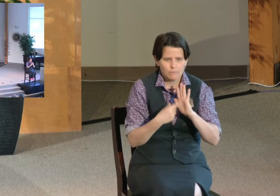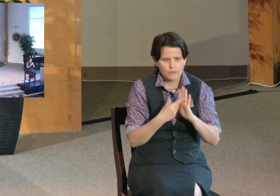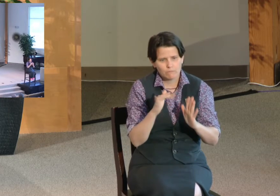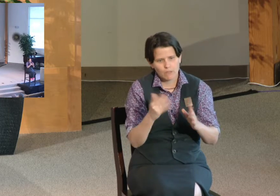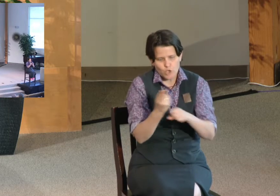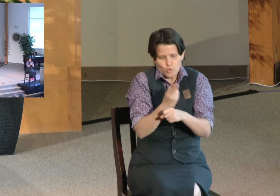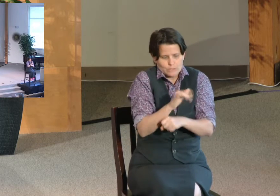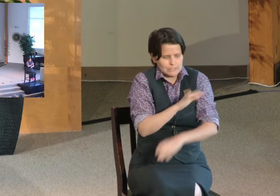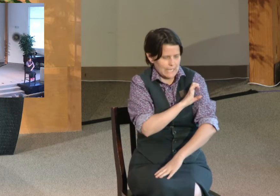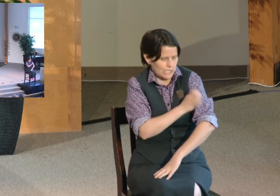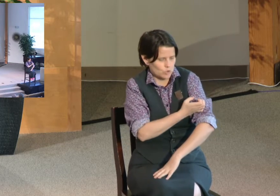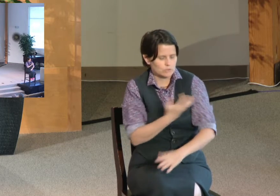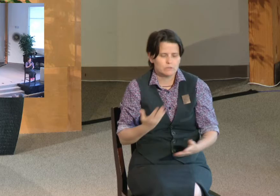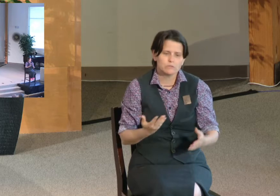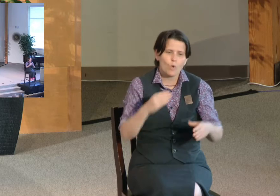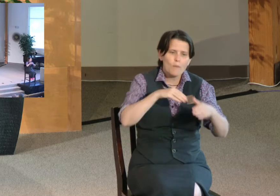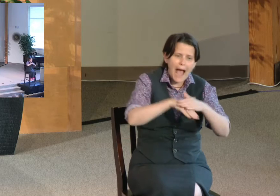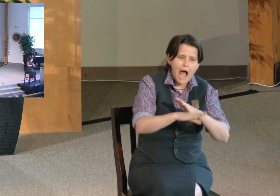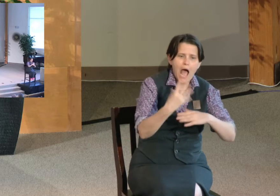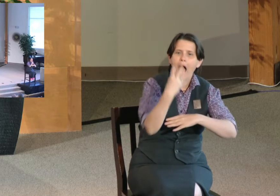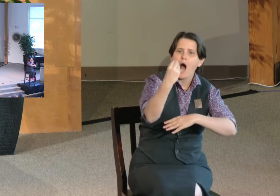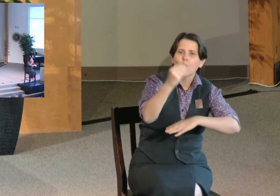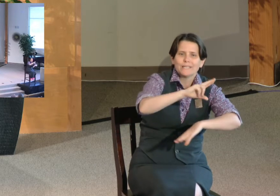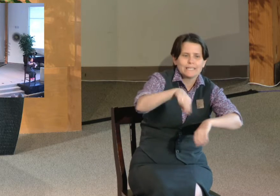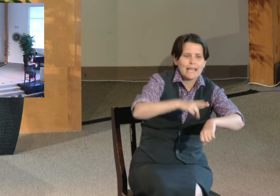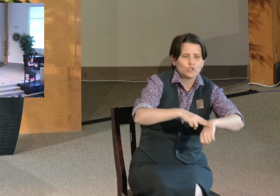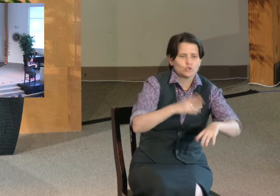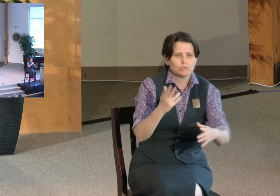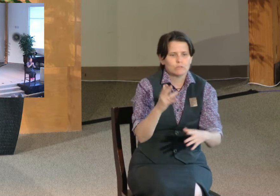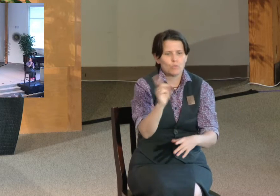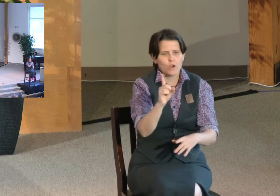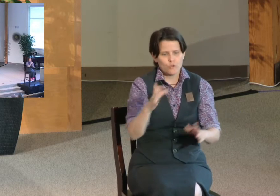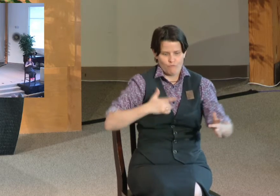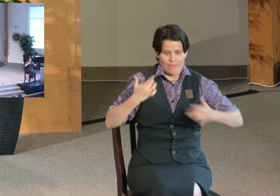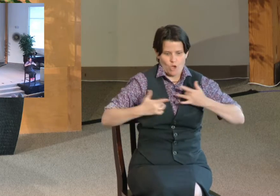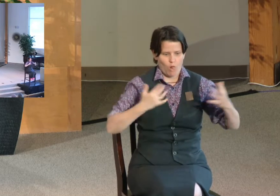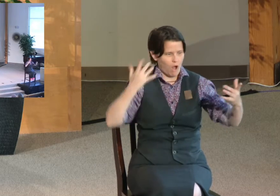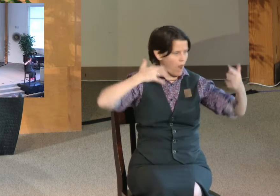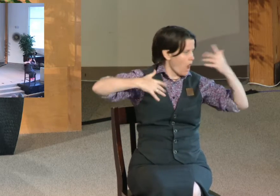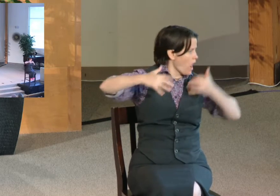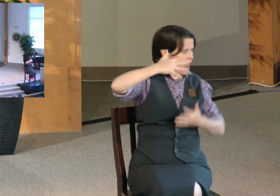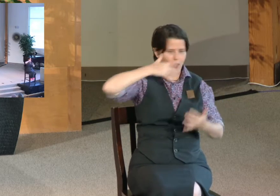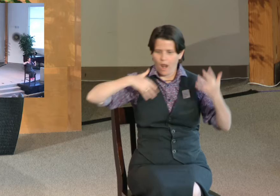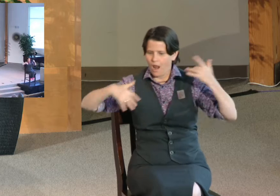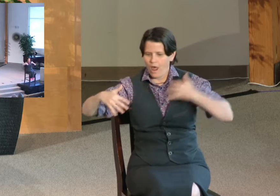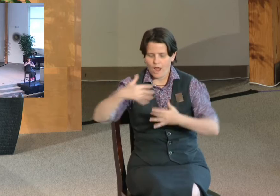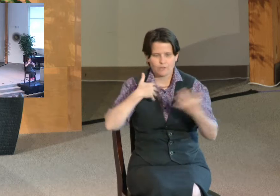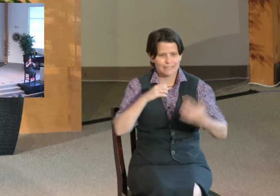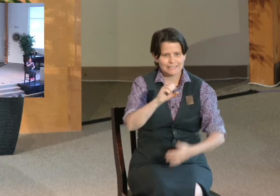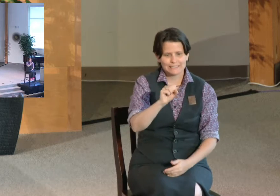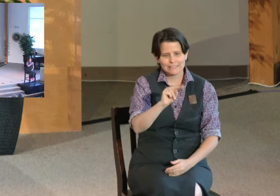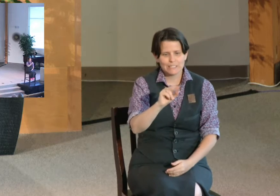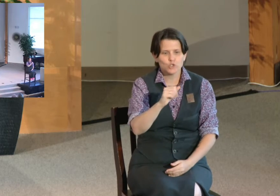the sensuality. Your five senses will be exposed to that. So that's another way to cultivate. The next